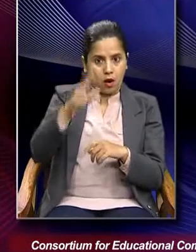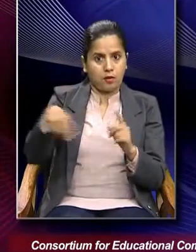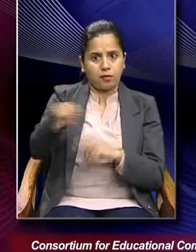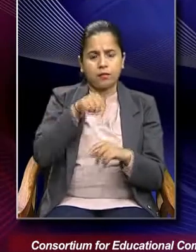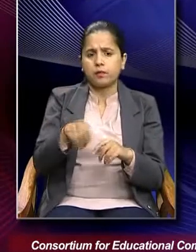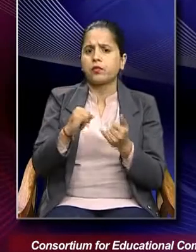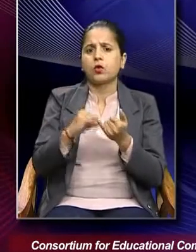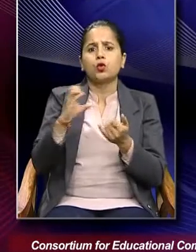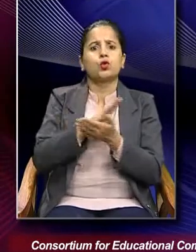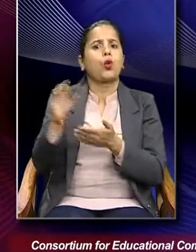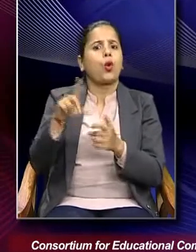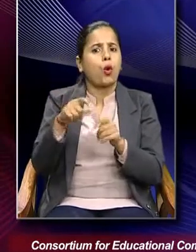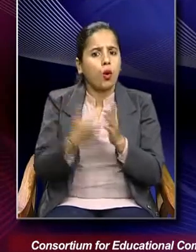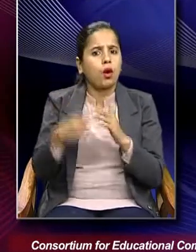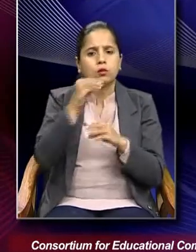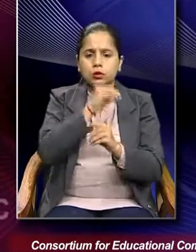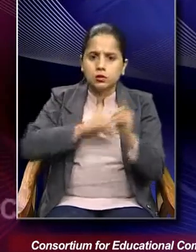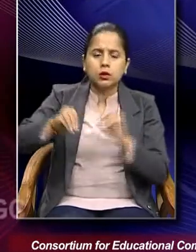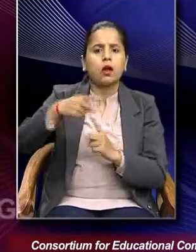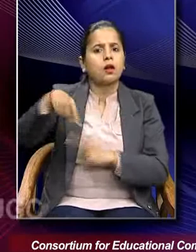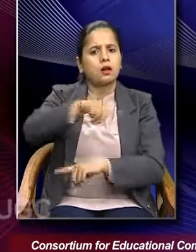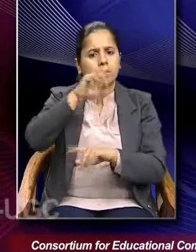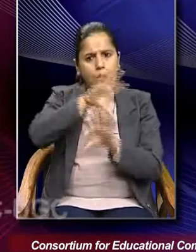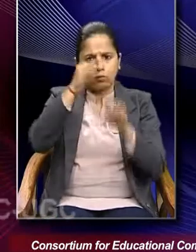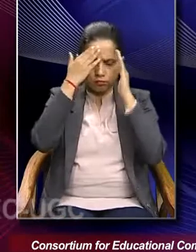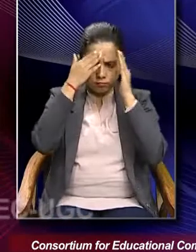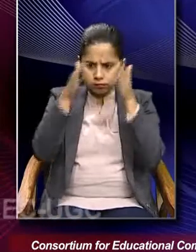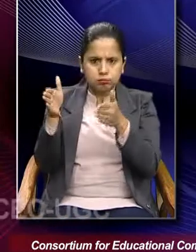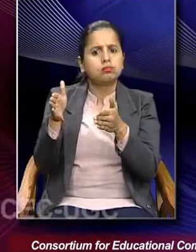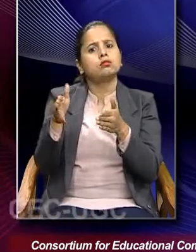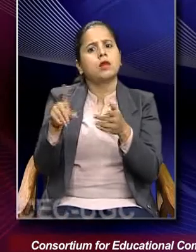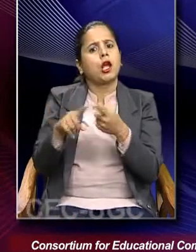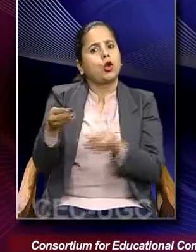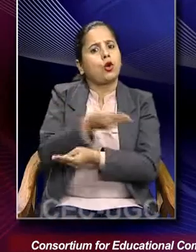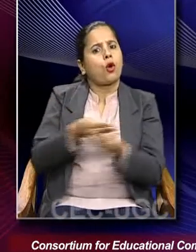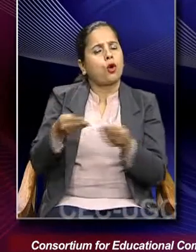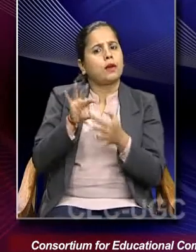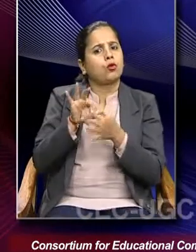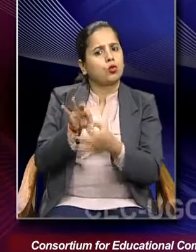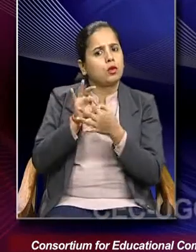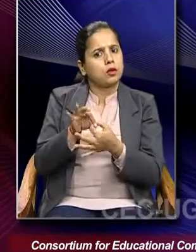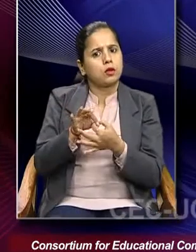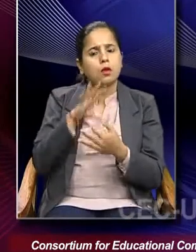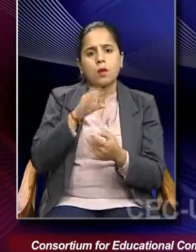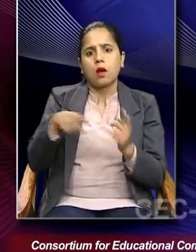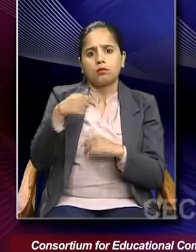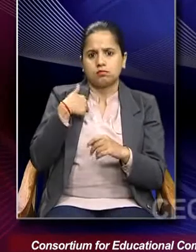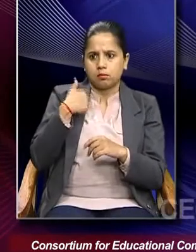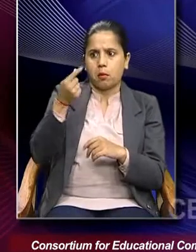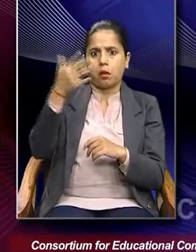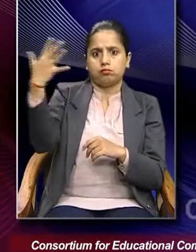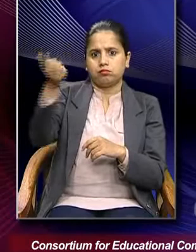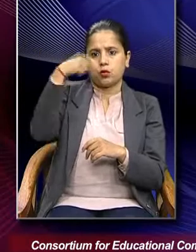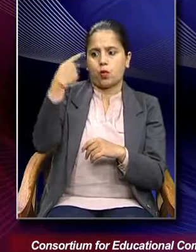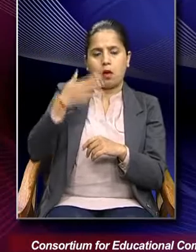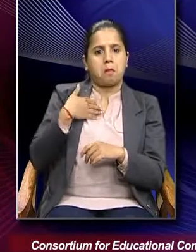have shifted the entire emphasis of this economic relationship towards capitalism, and they believe